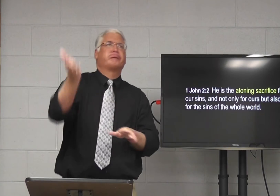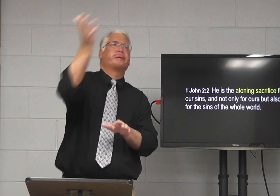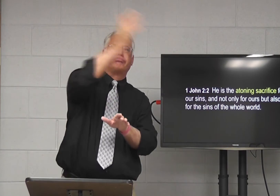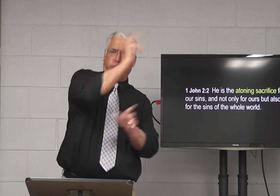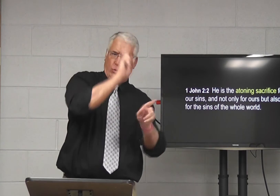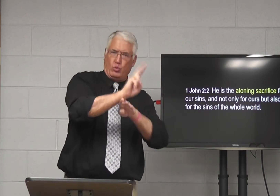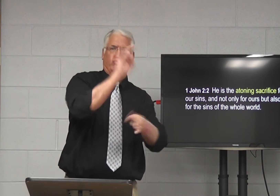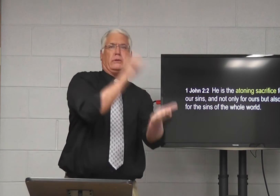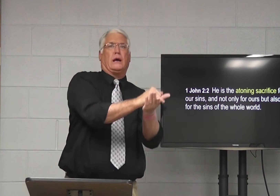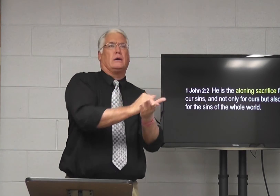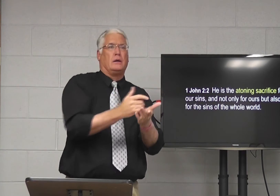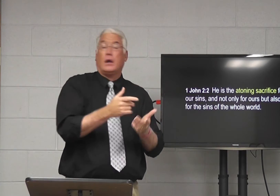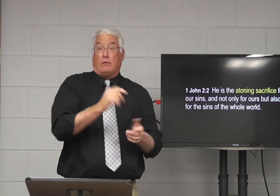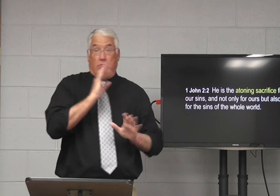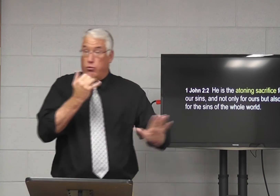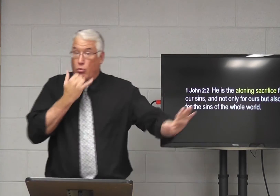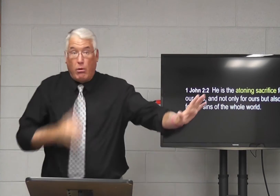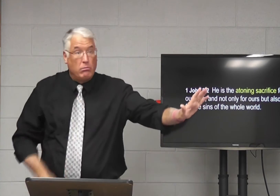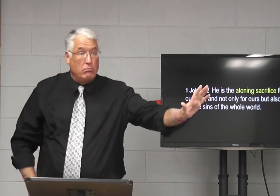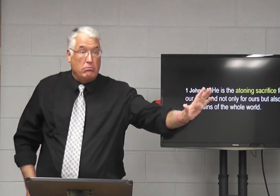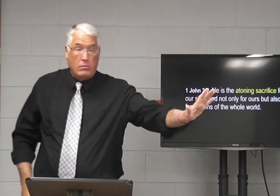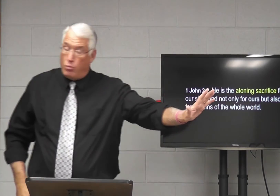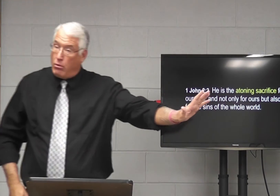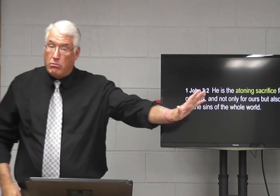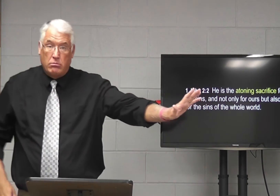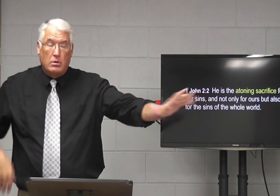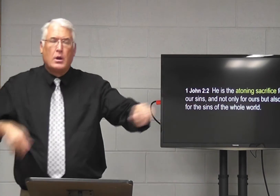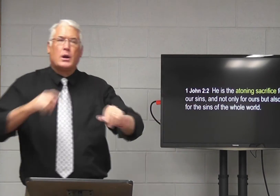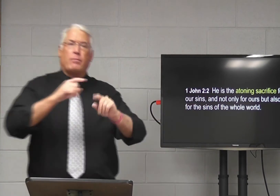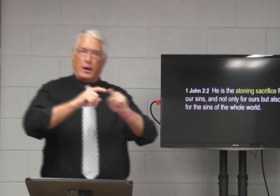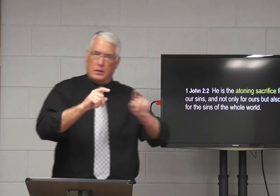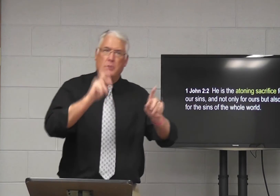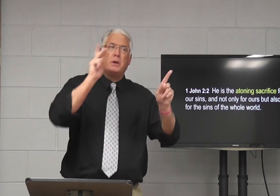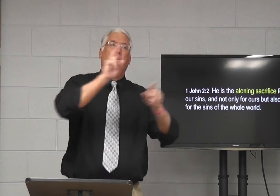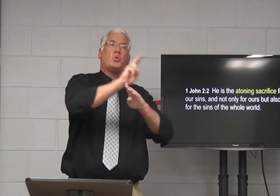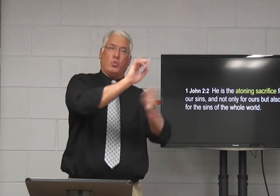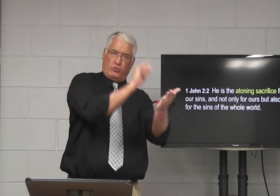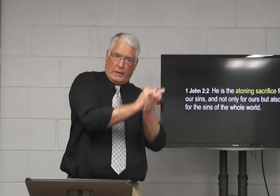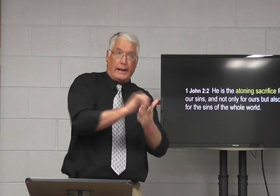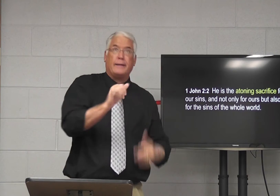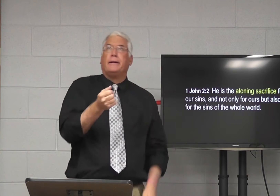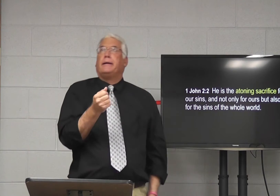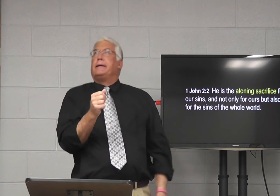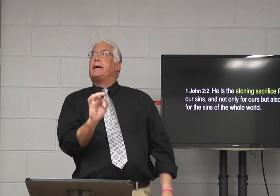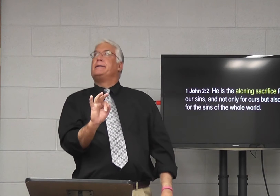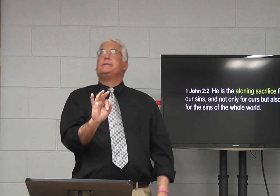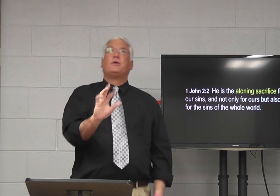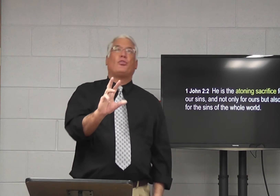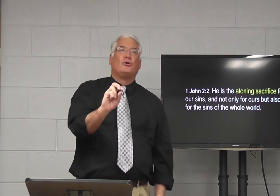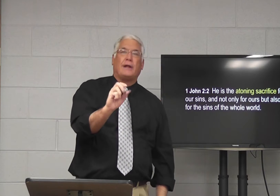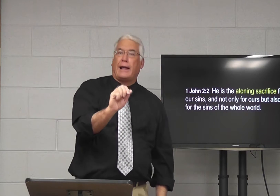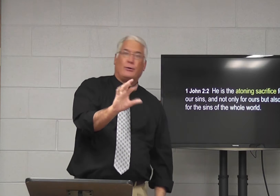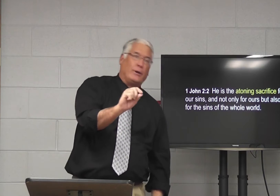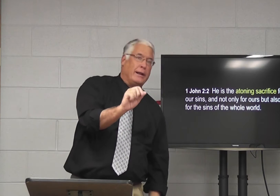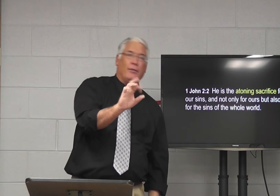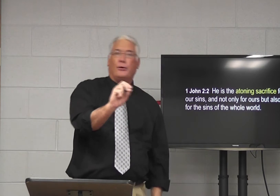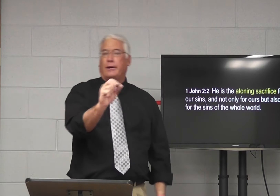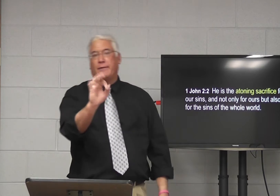is old English. People used to use that a long time ago. No, there's nothing wrong with that. You know, in 1930s,